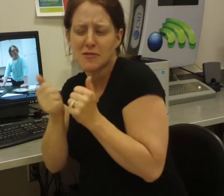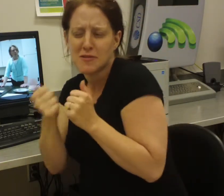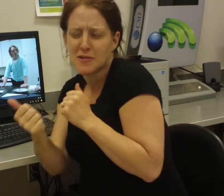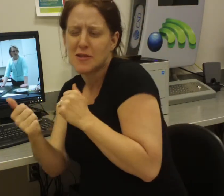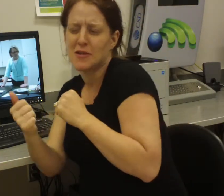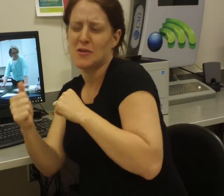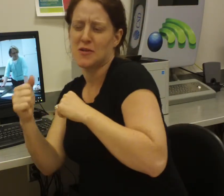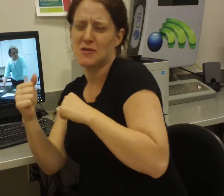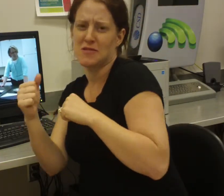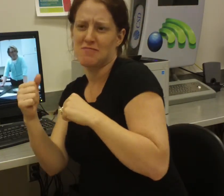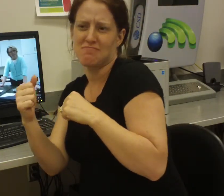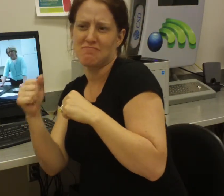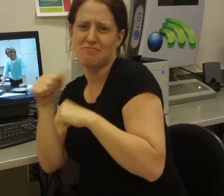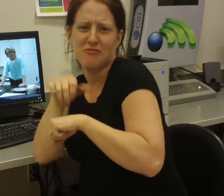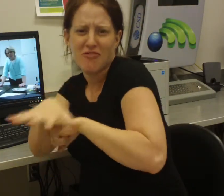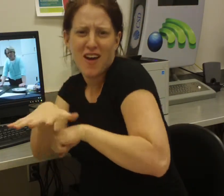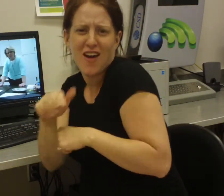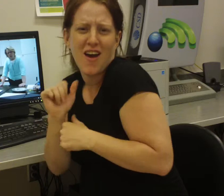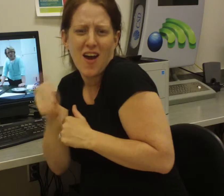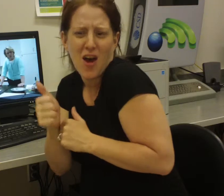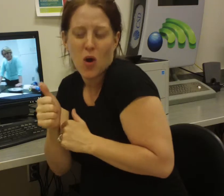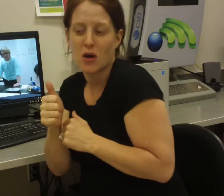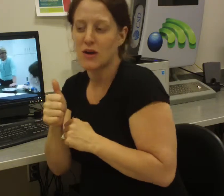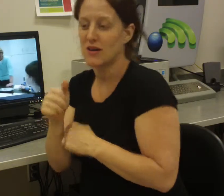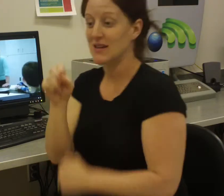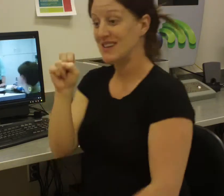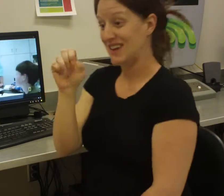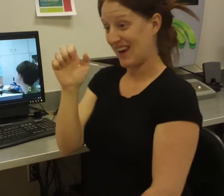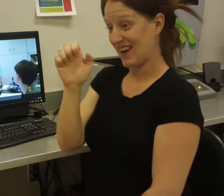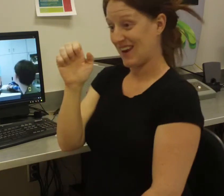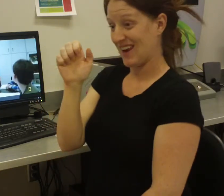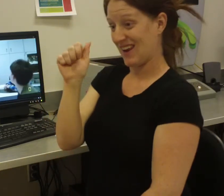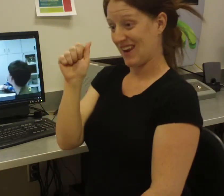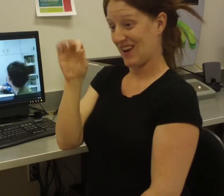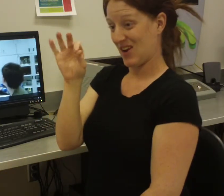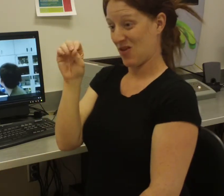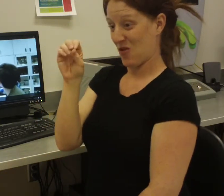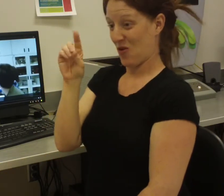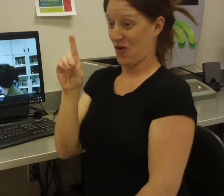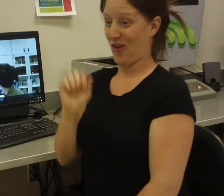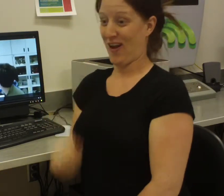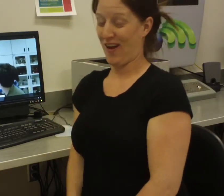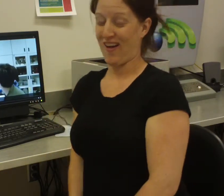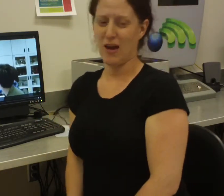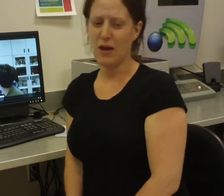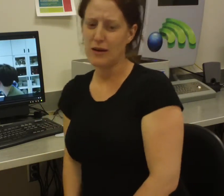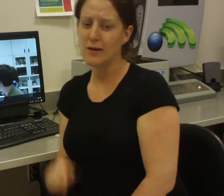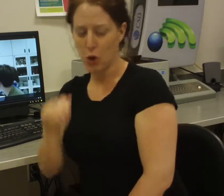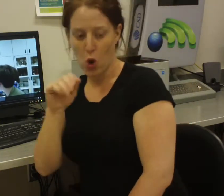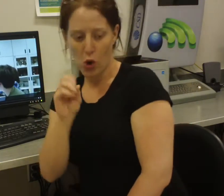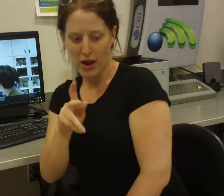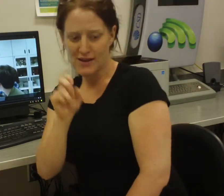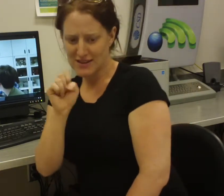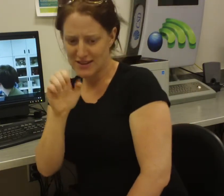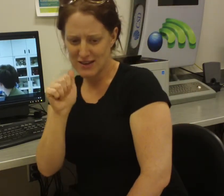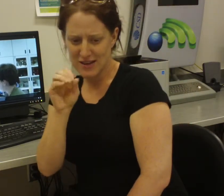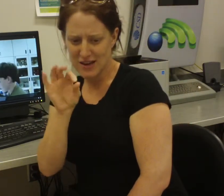All seafood. Is that the only way the ocean impacts your life? What are other ways the ocean impacts your